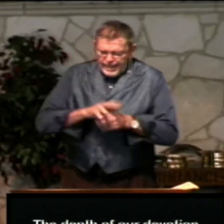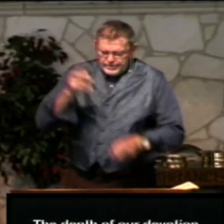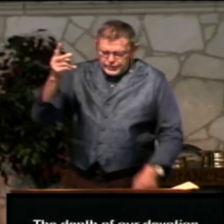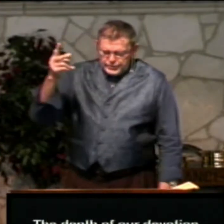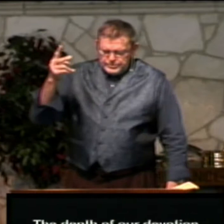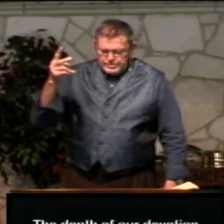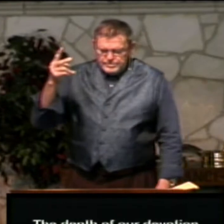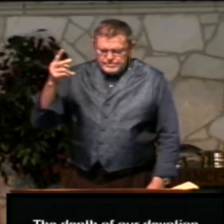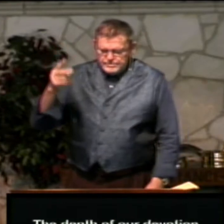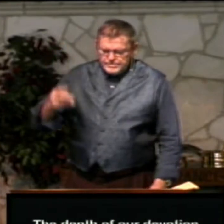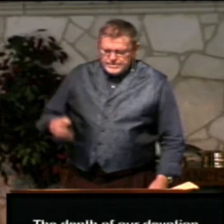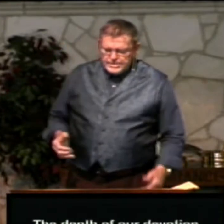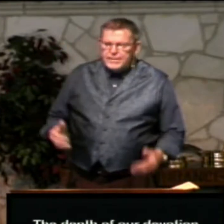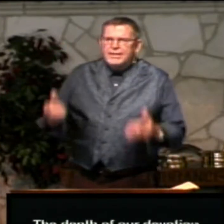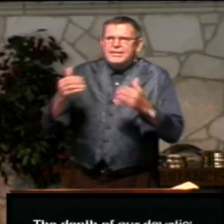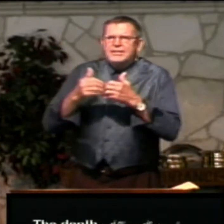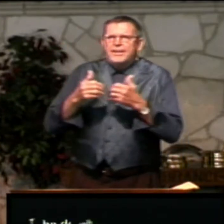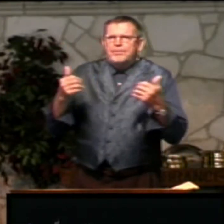Vow 2,